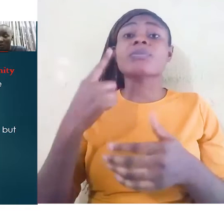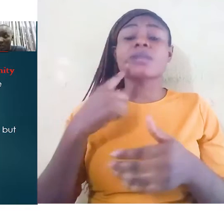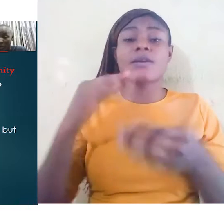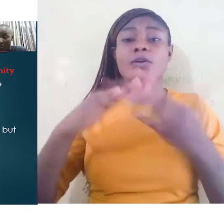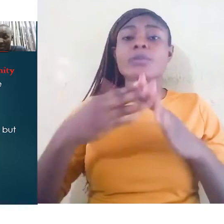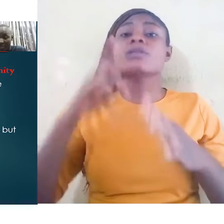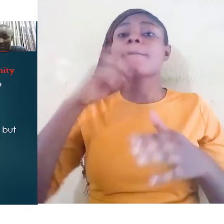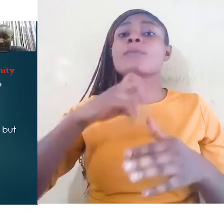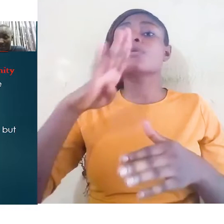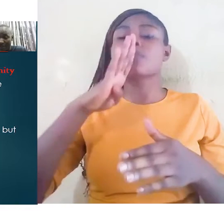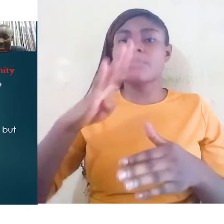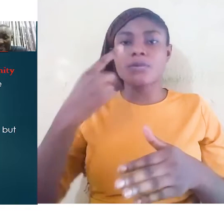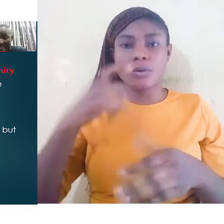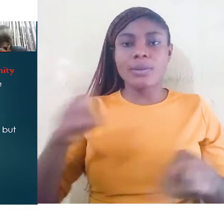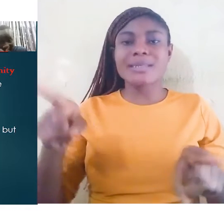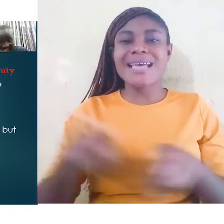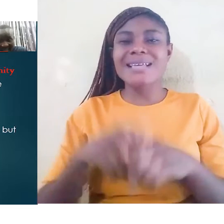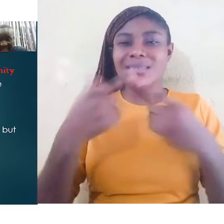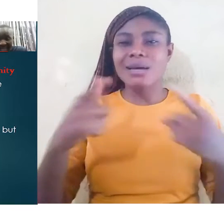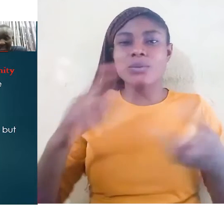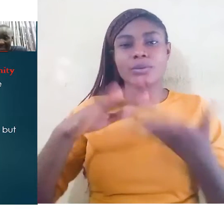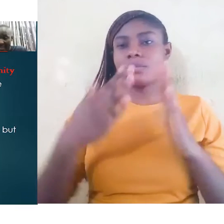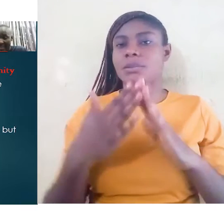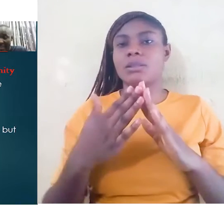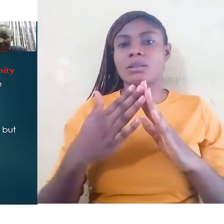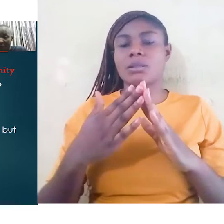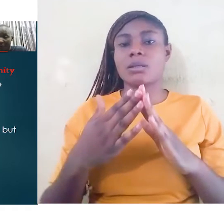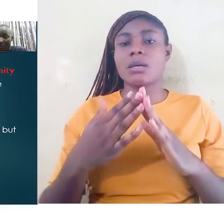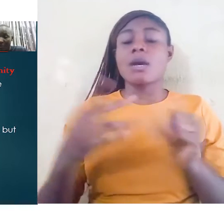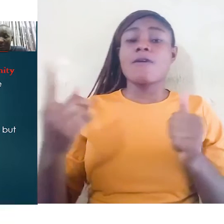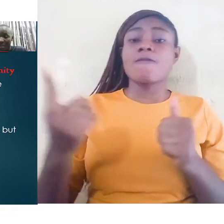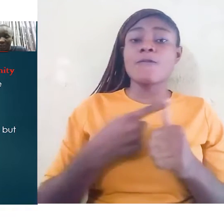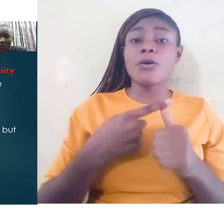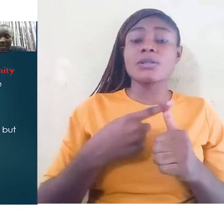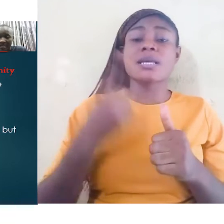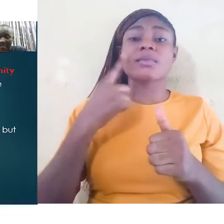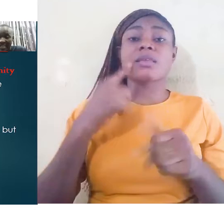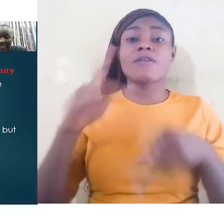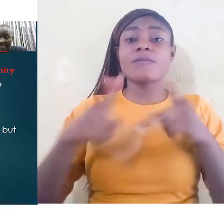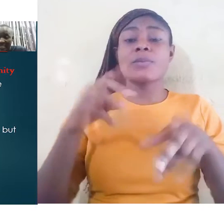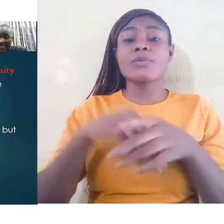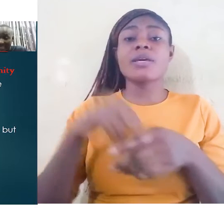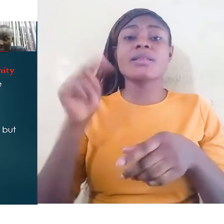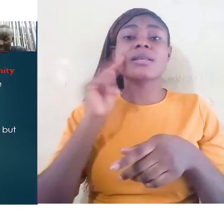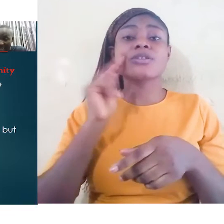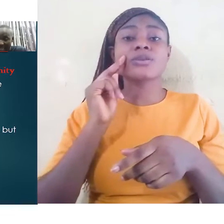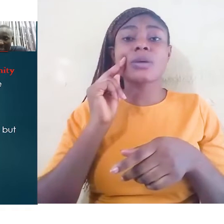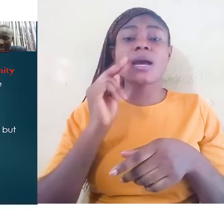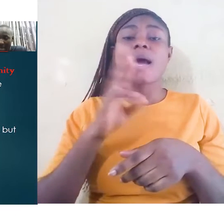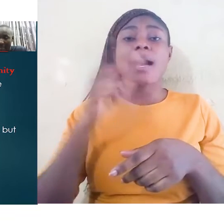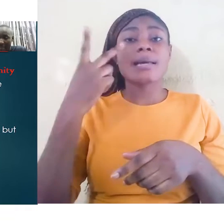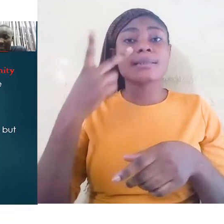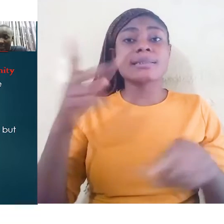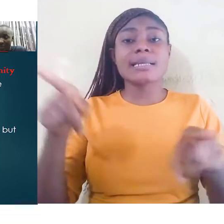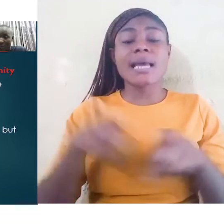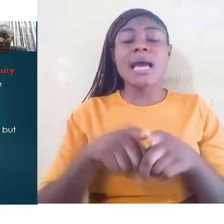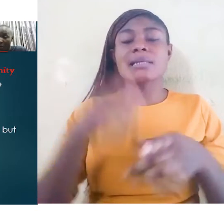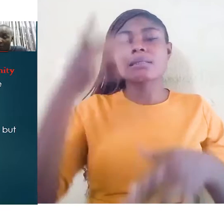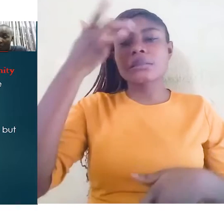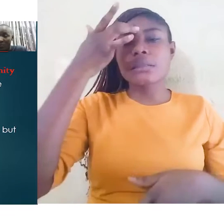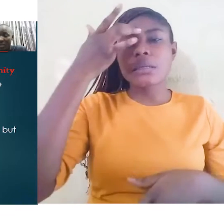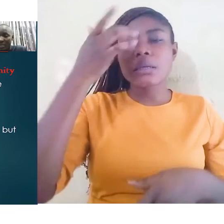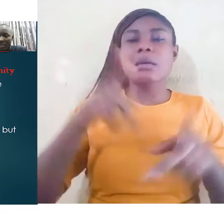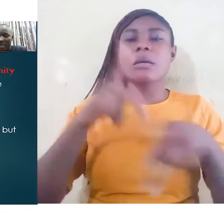linguistic cultural community. As stated earlier, the deaf people in Nigeria are seen as sick, are seen as people